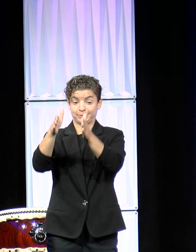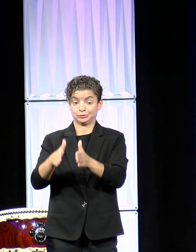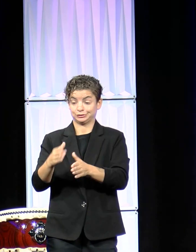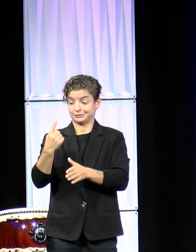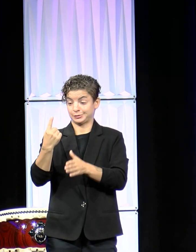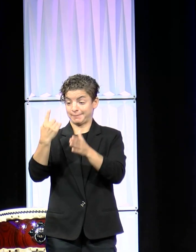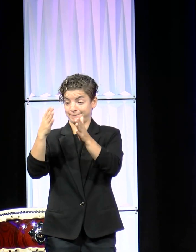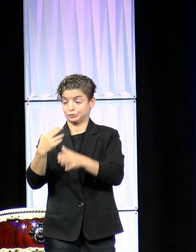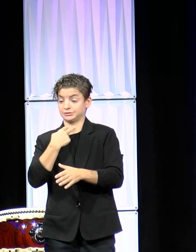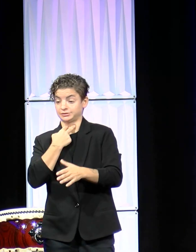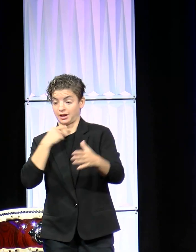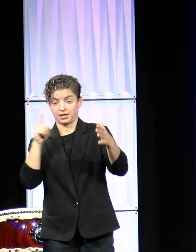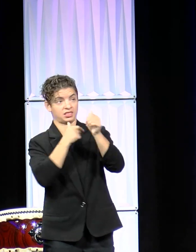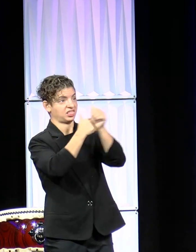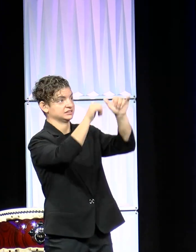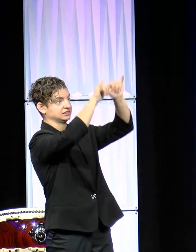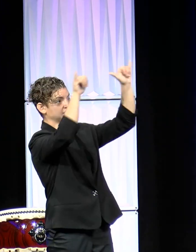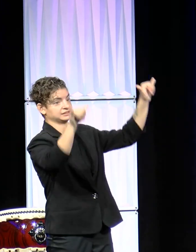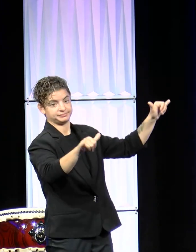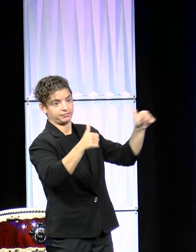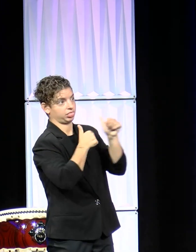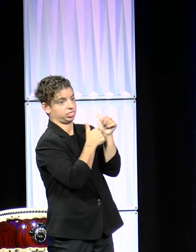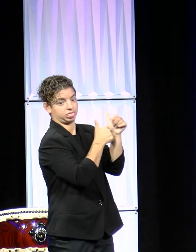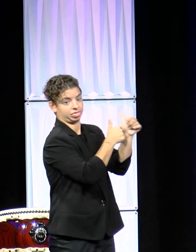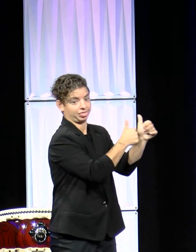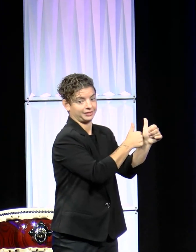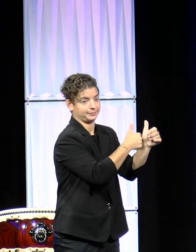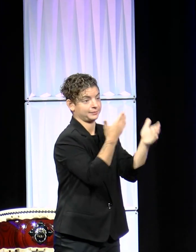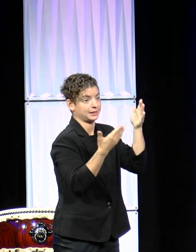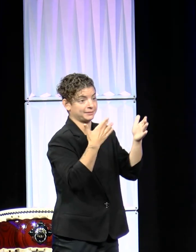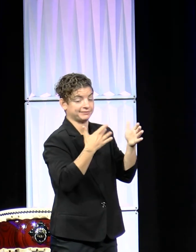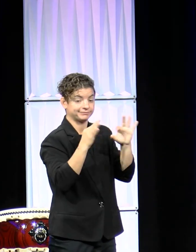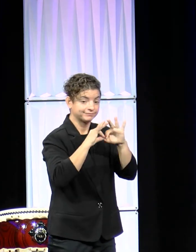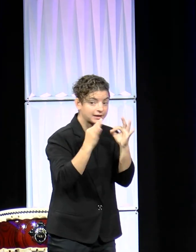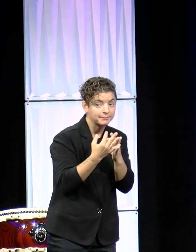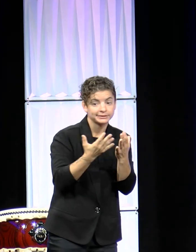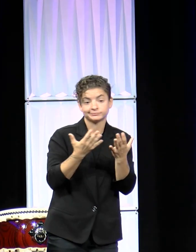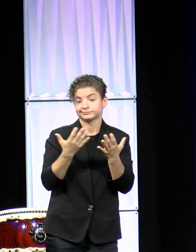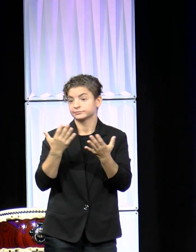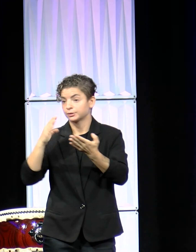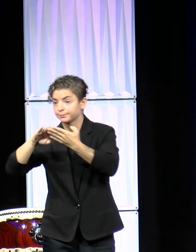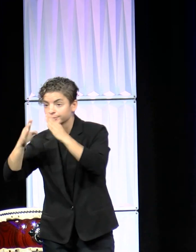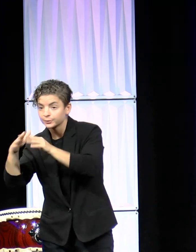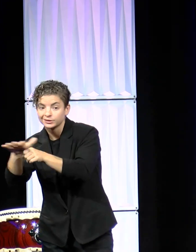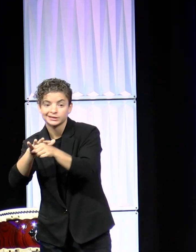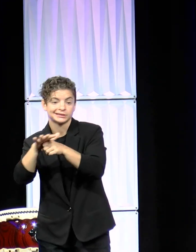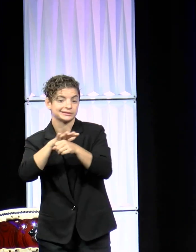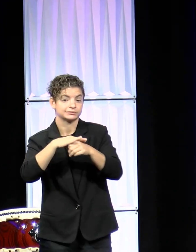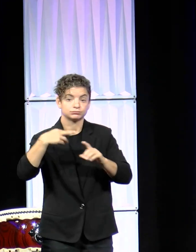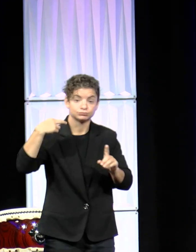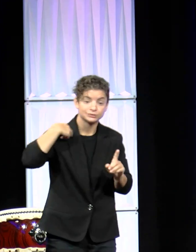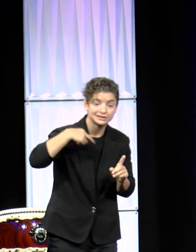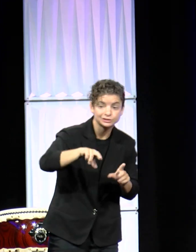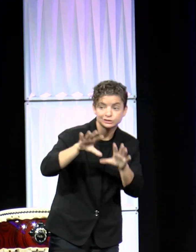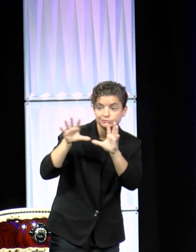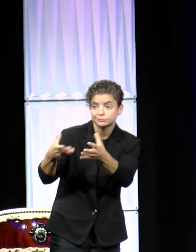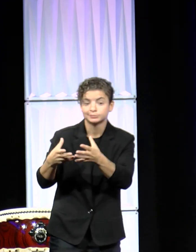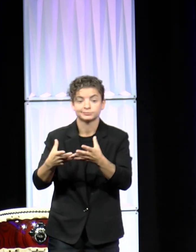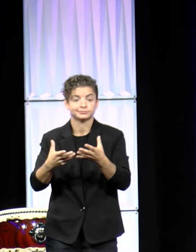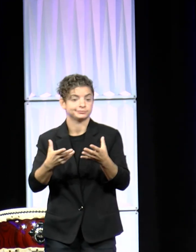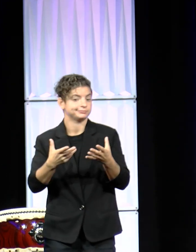community system, your religious and spiritual system, and our society at large. What are you doing to address that?